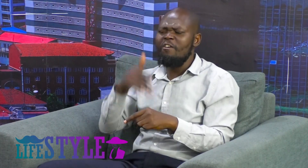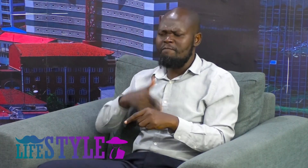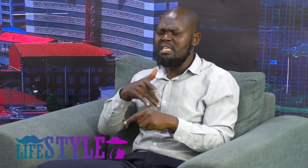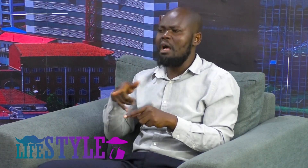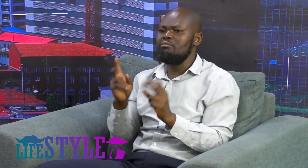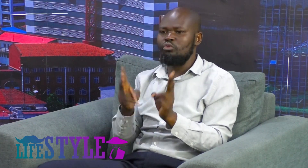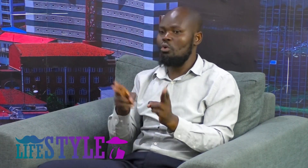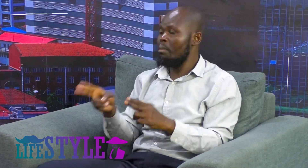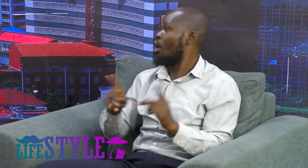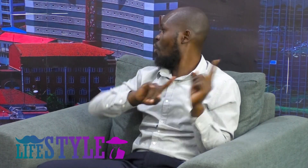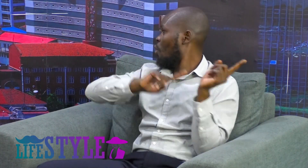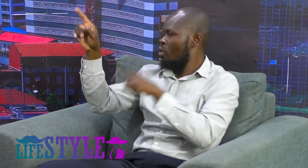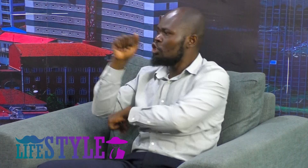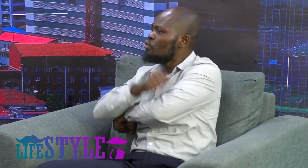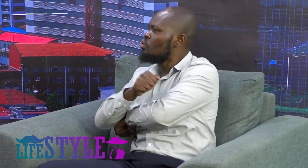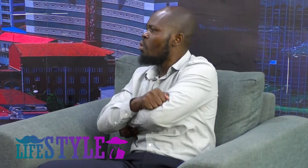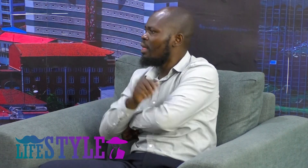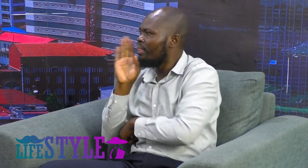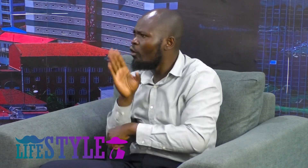same. So then it spread in the class,